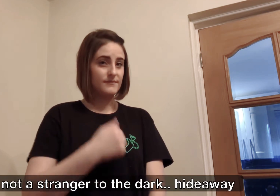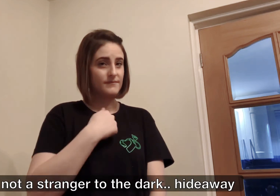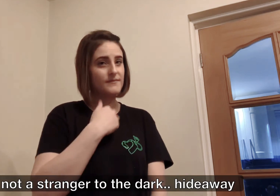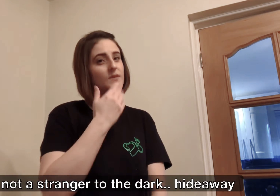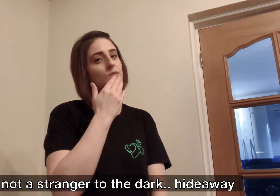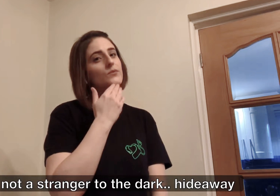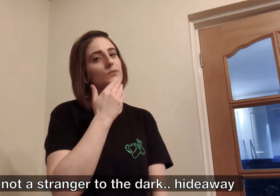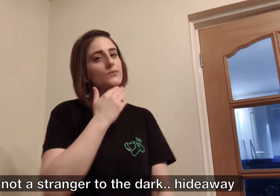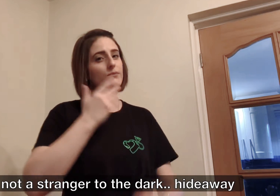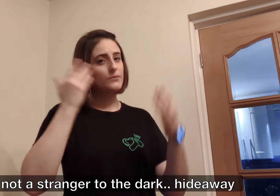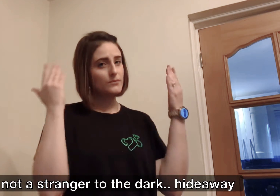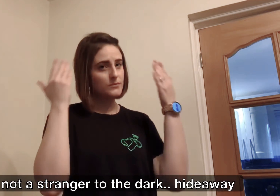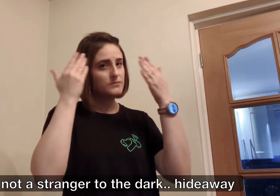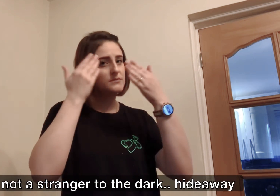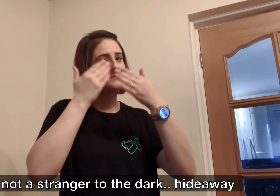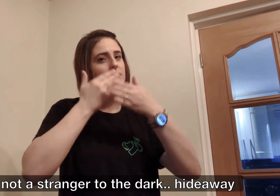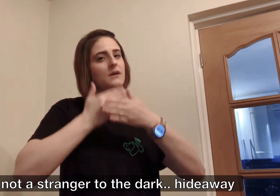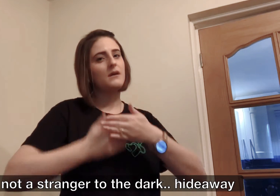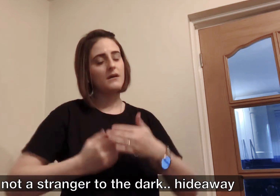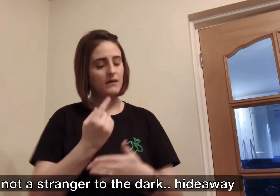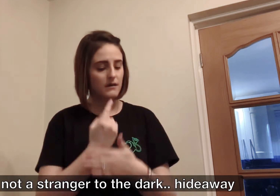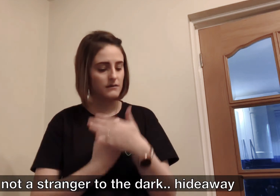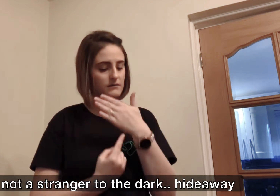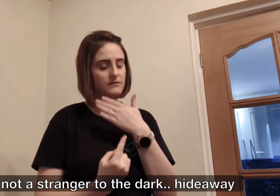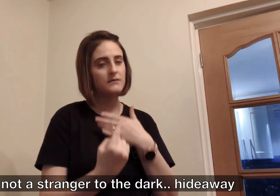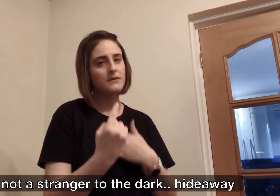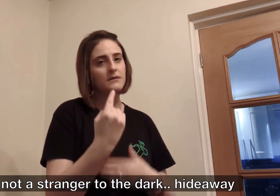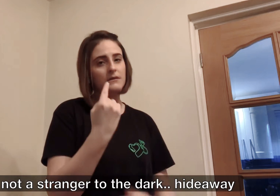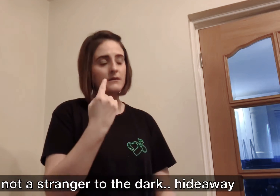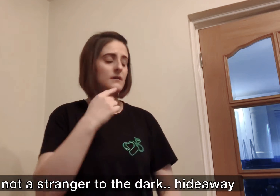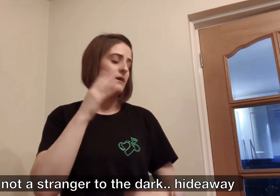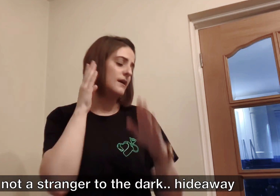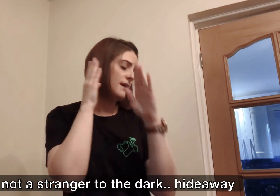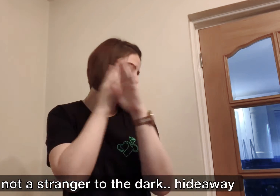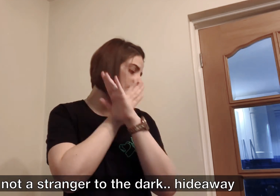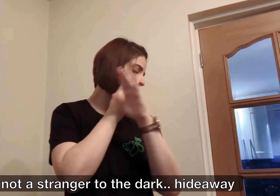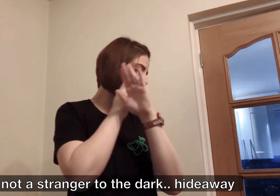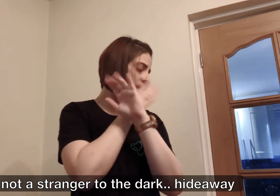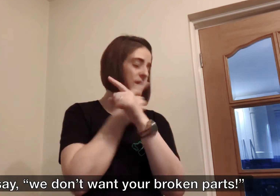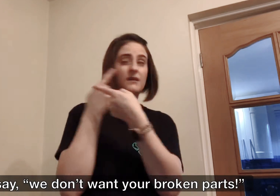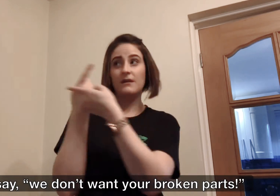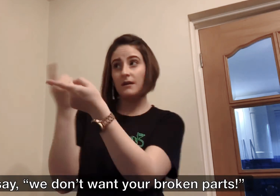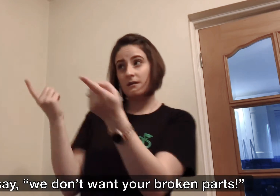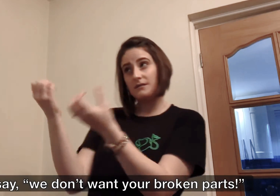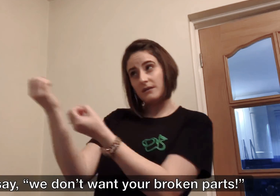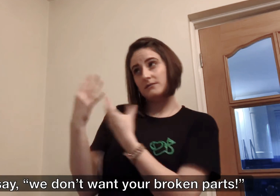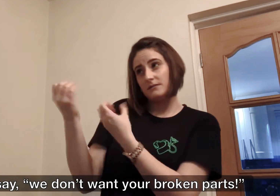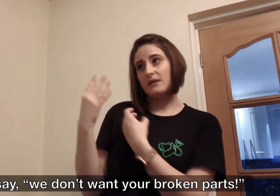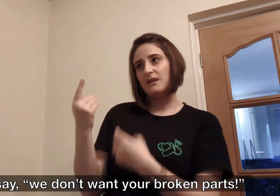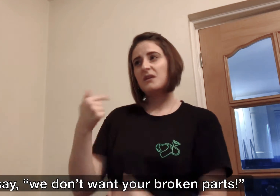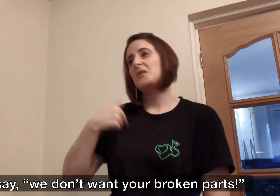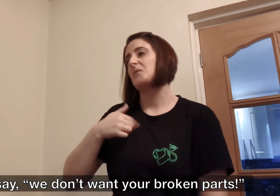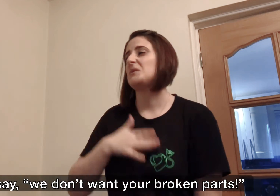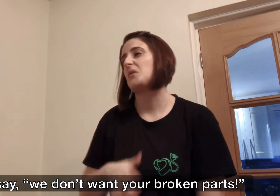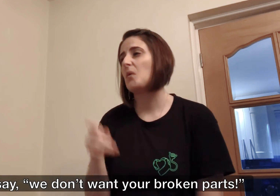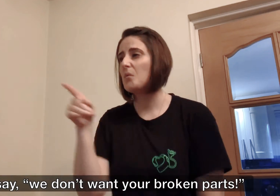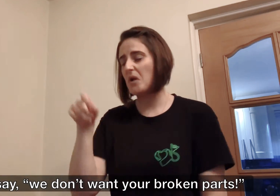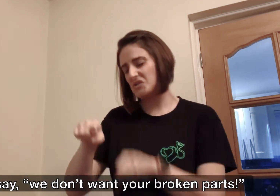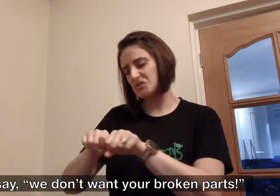not a stranger to the dark. Hide away, they say, 'cause we don't want your